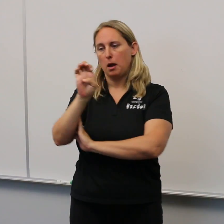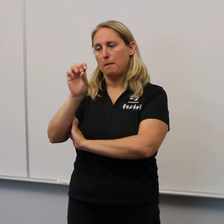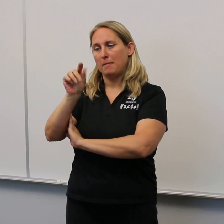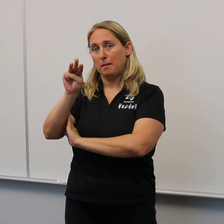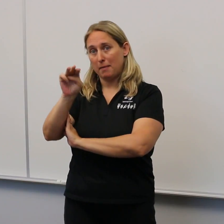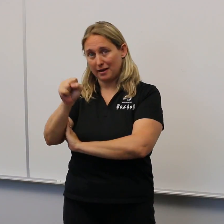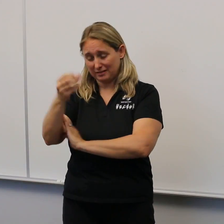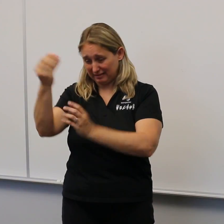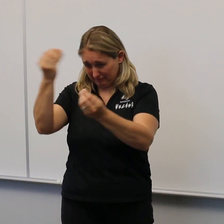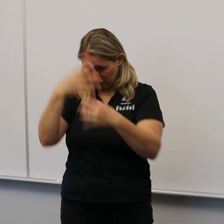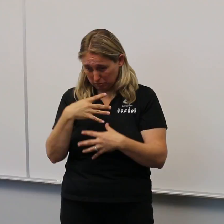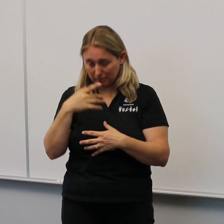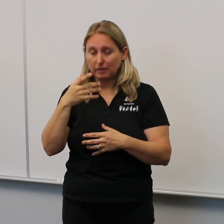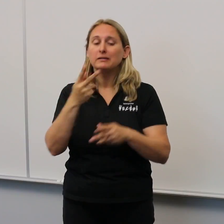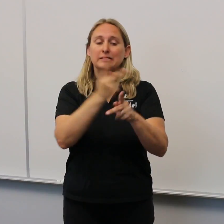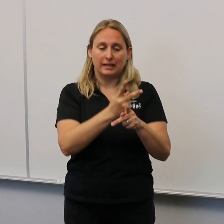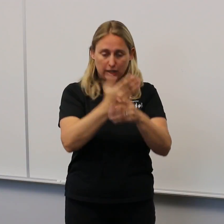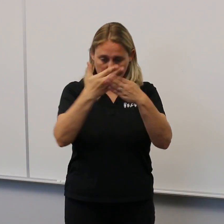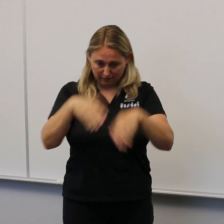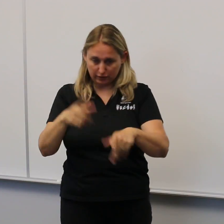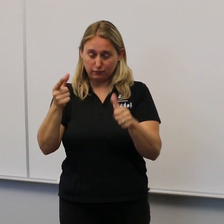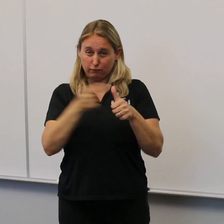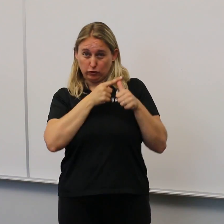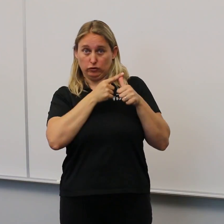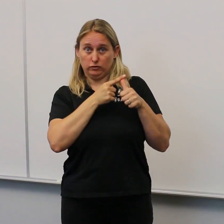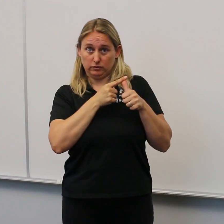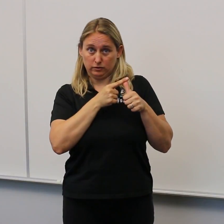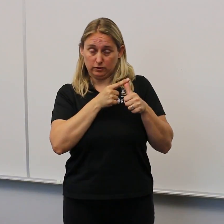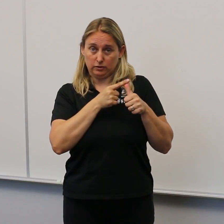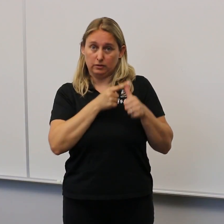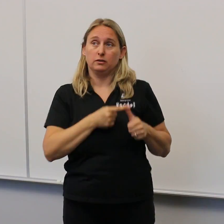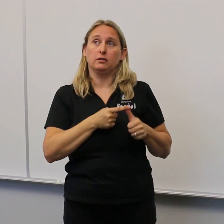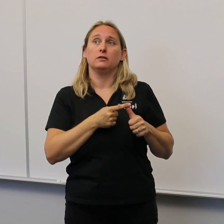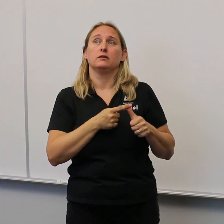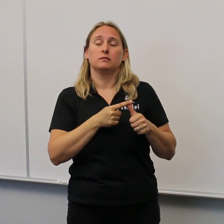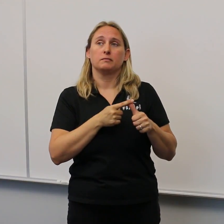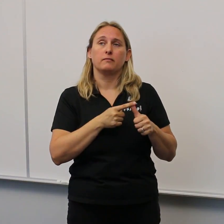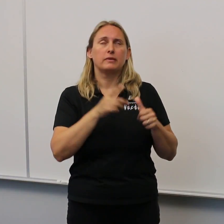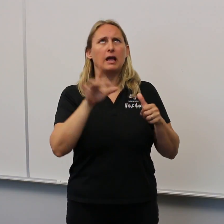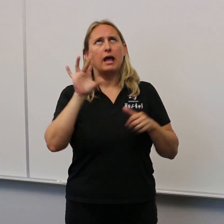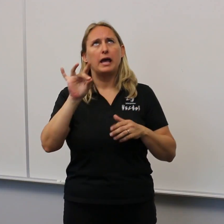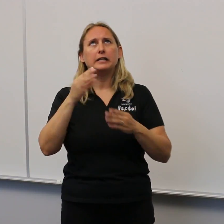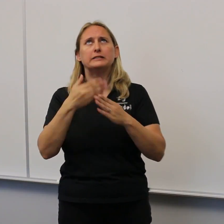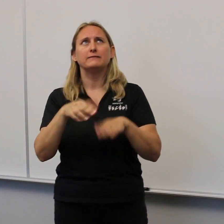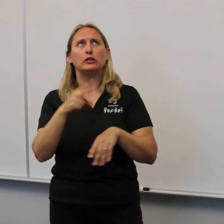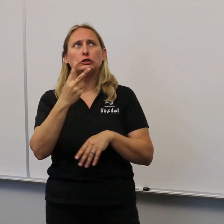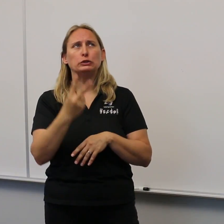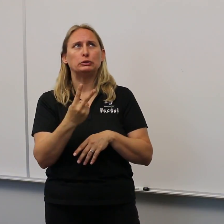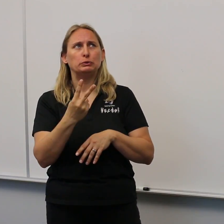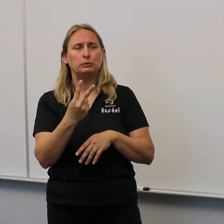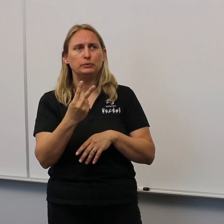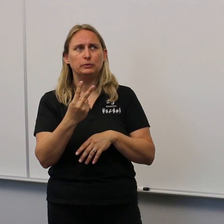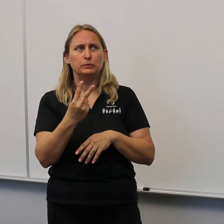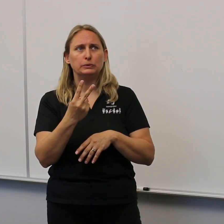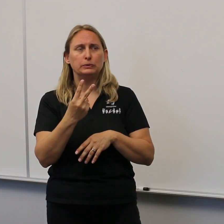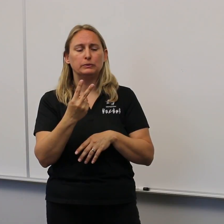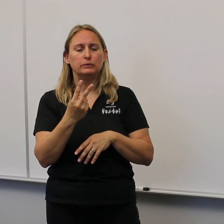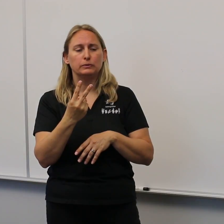tells me to take care of the divisions first. 8 divided by 2 is